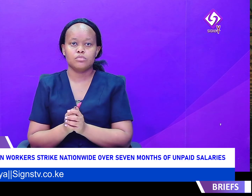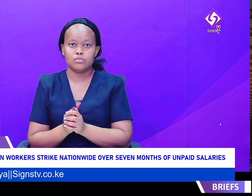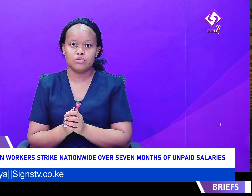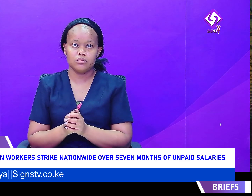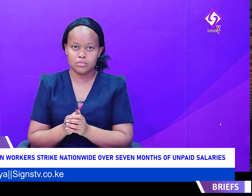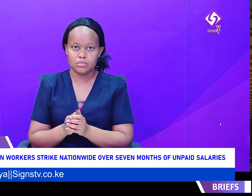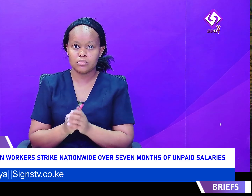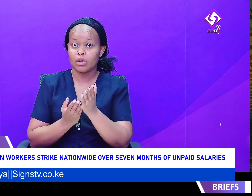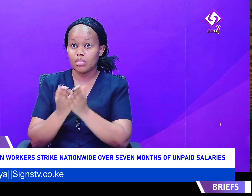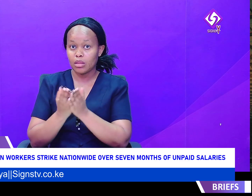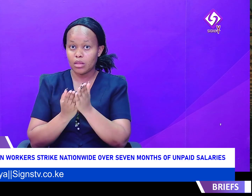services nationwide.